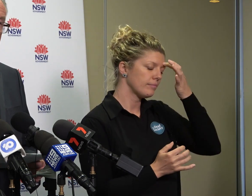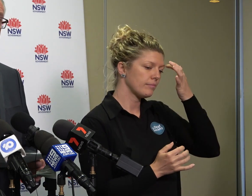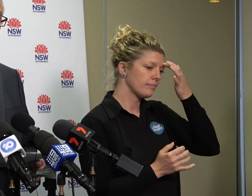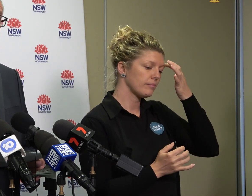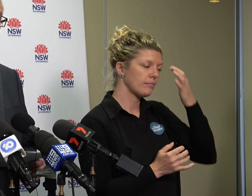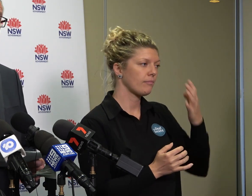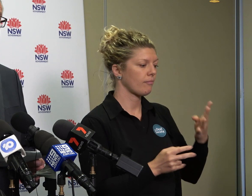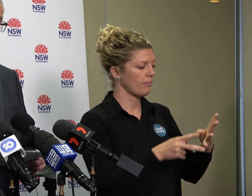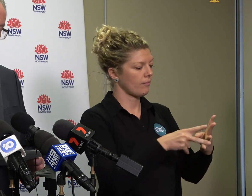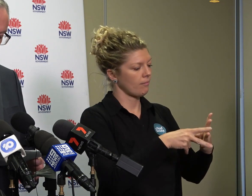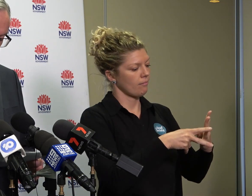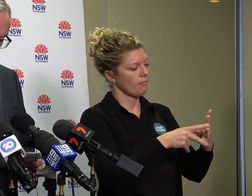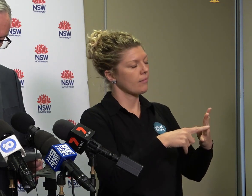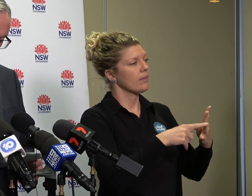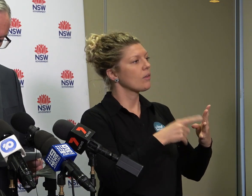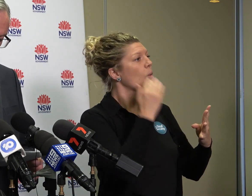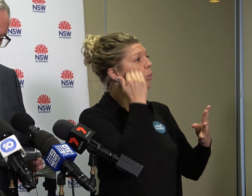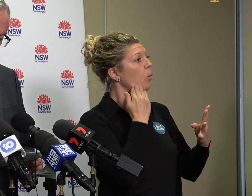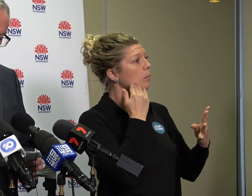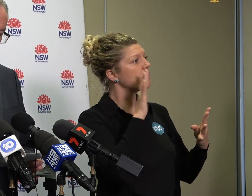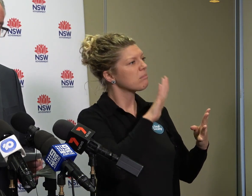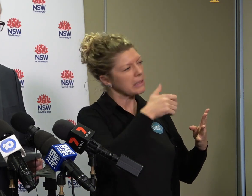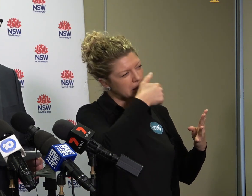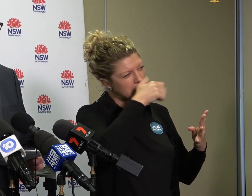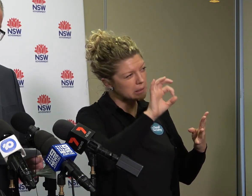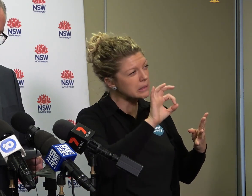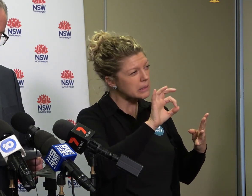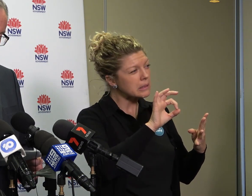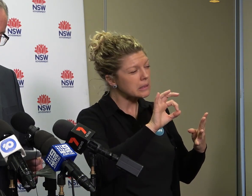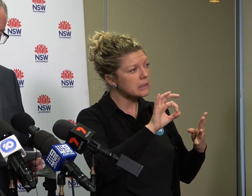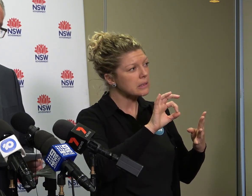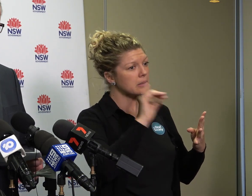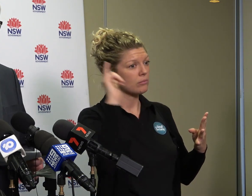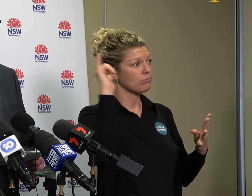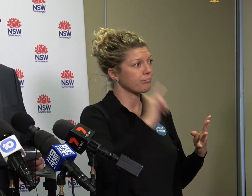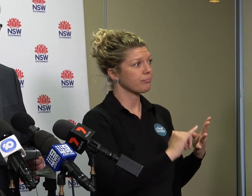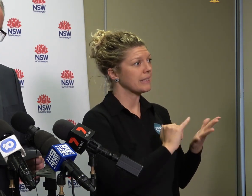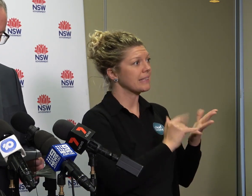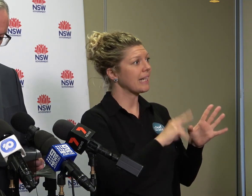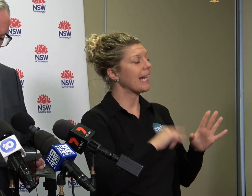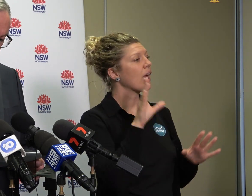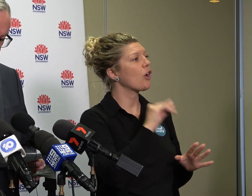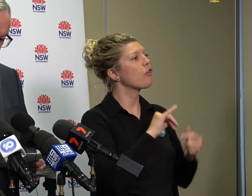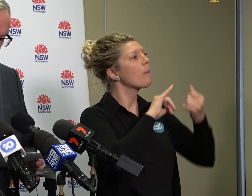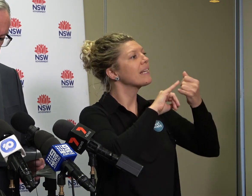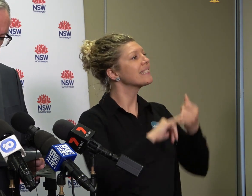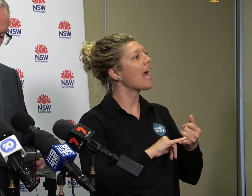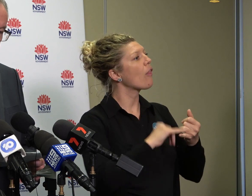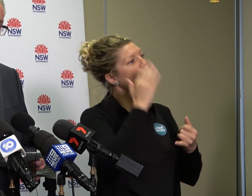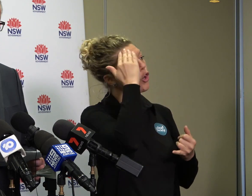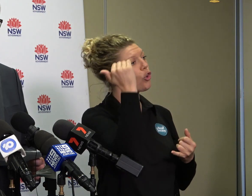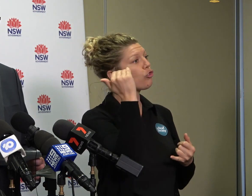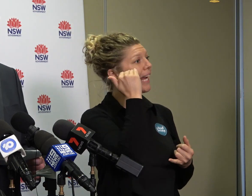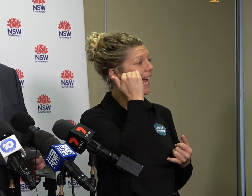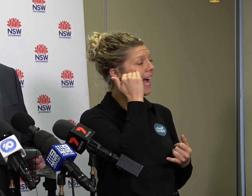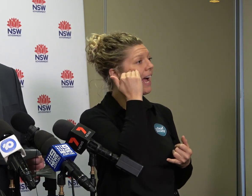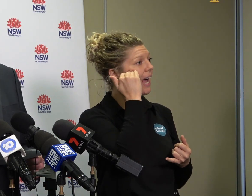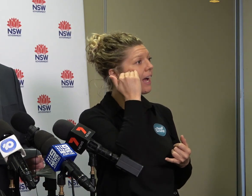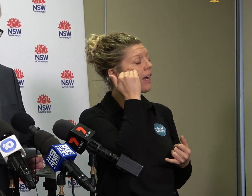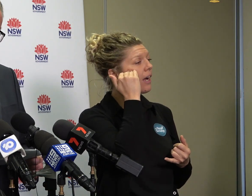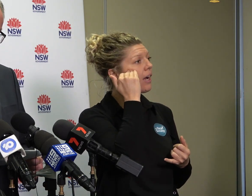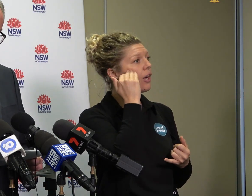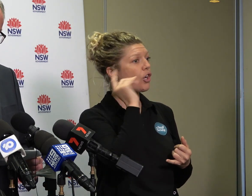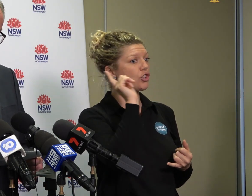a female in her 60s who returned to Sydney from South Korea and was